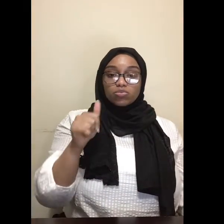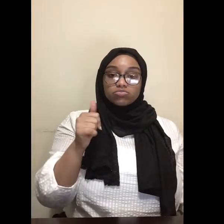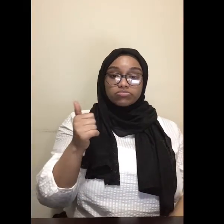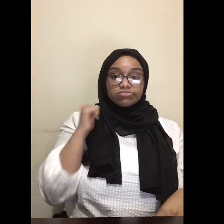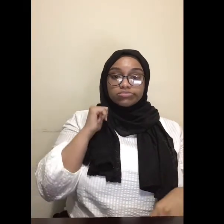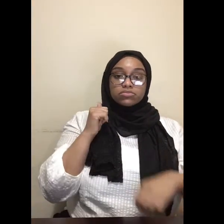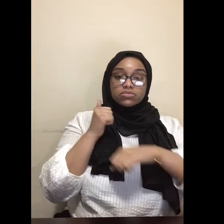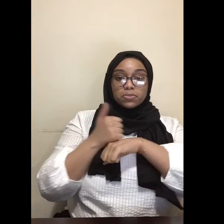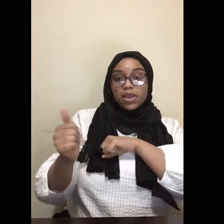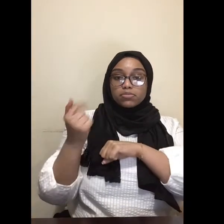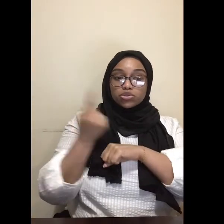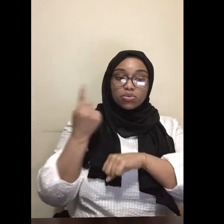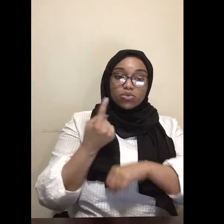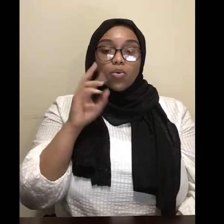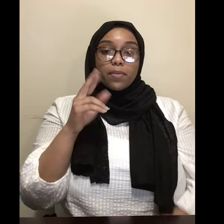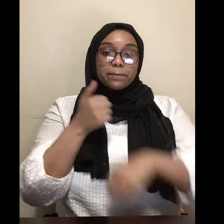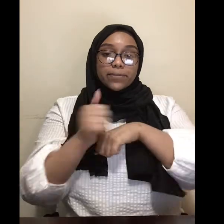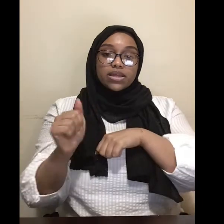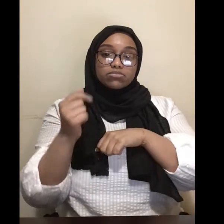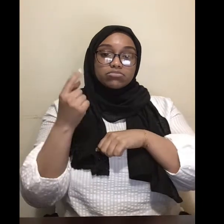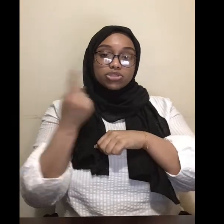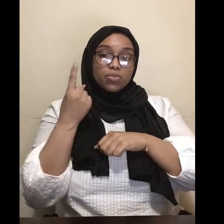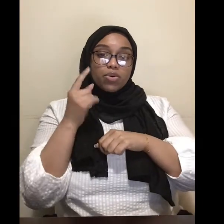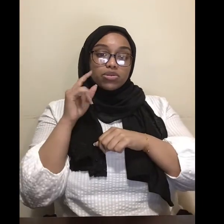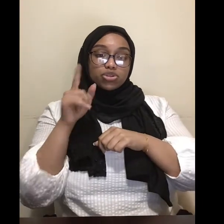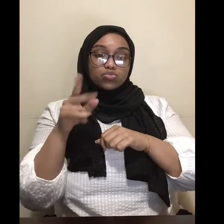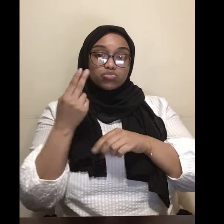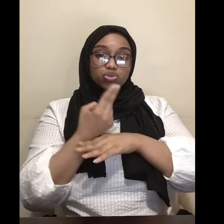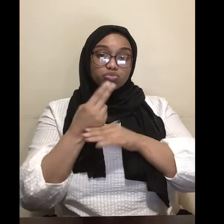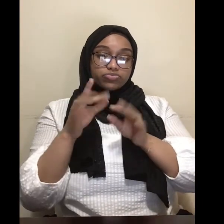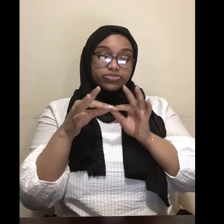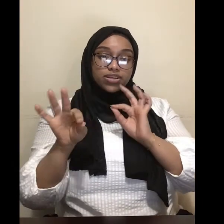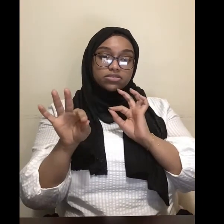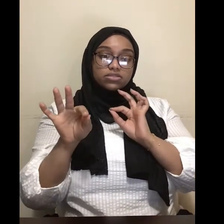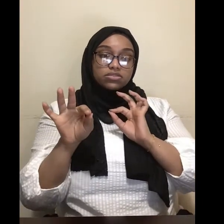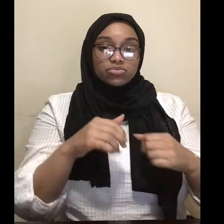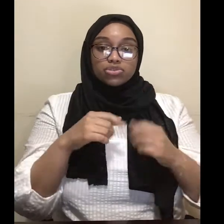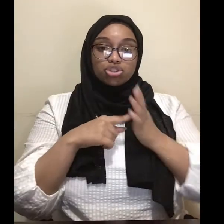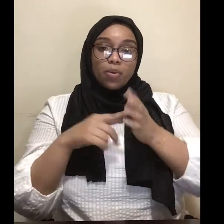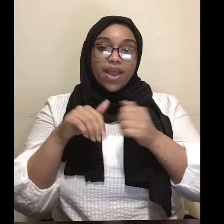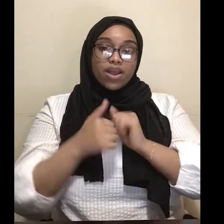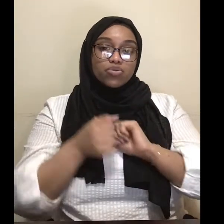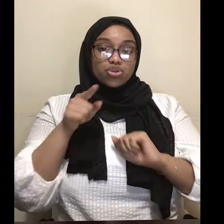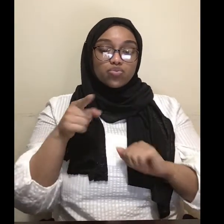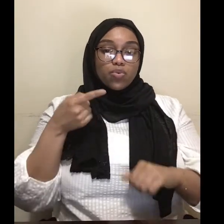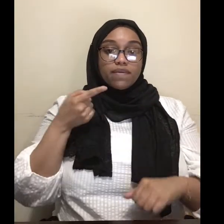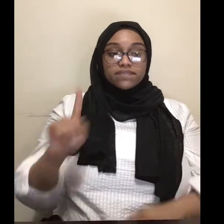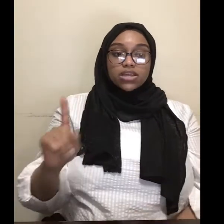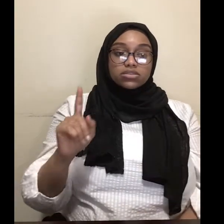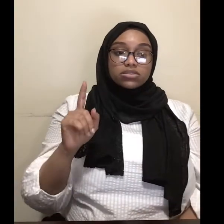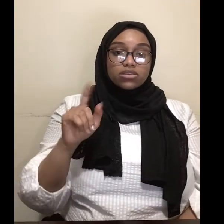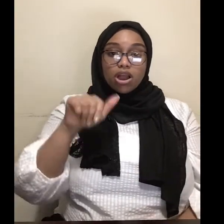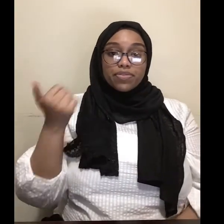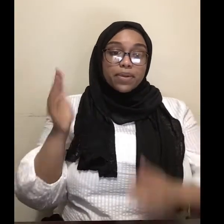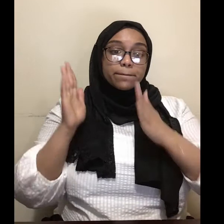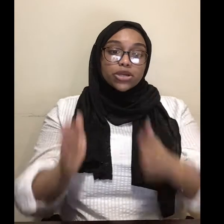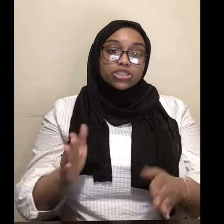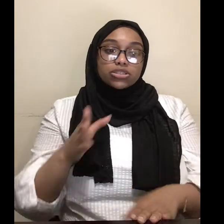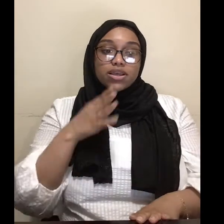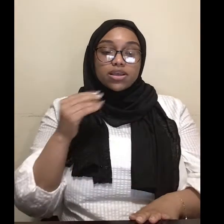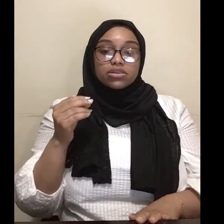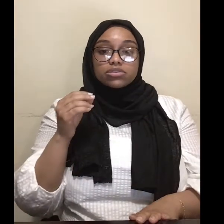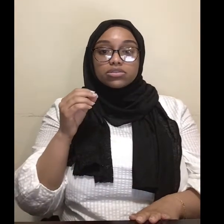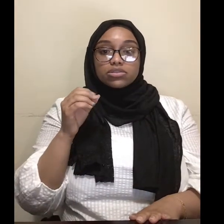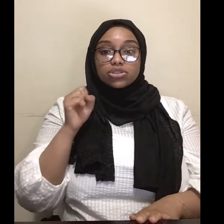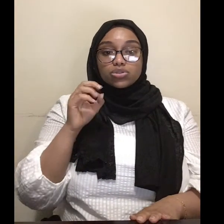at the end of the day, you have the same goal. And so you want to make sure that you've allowed them room to share so that you can